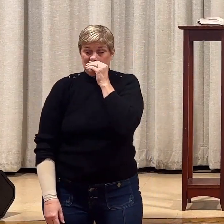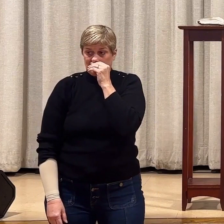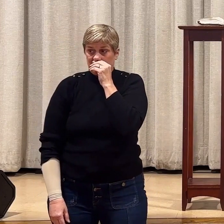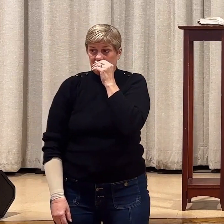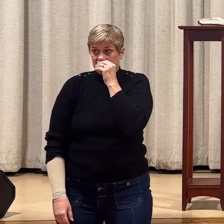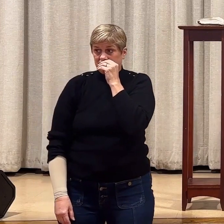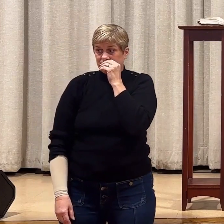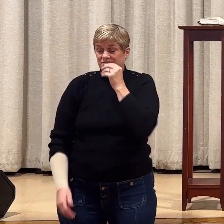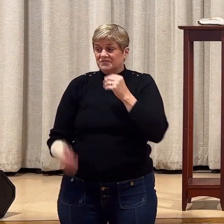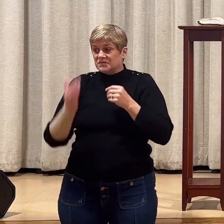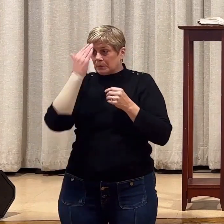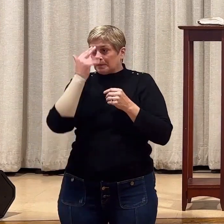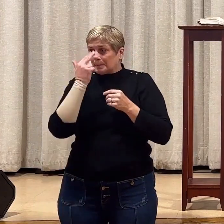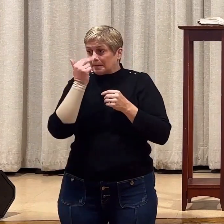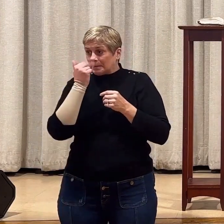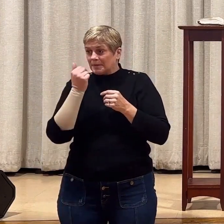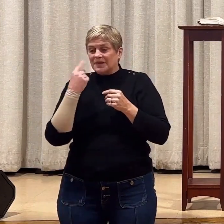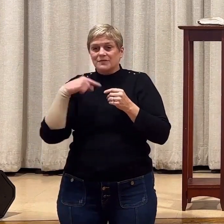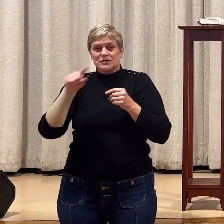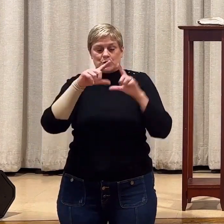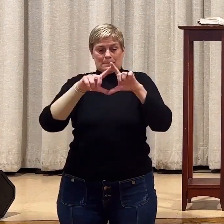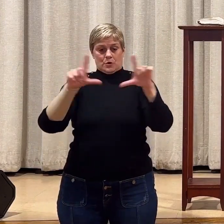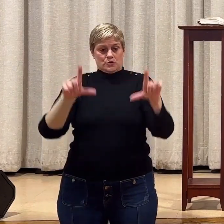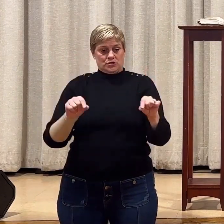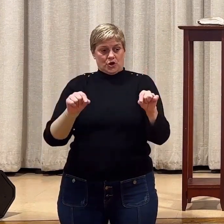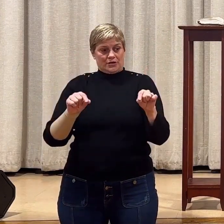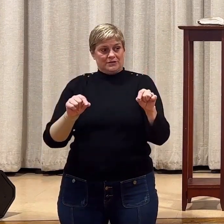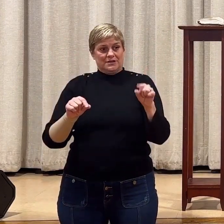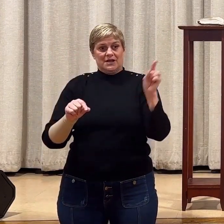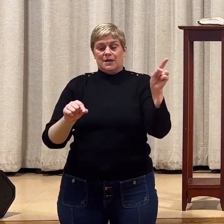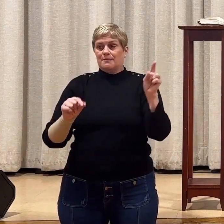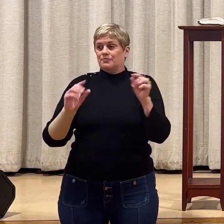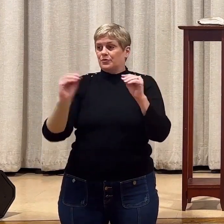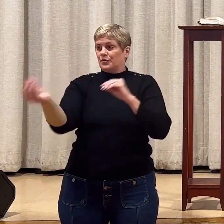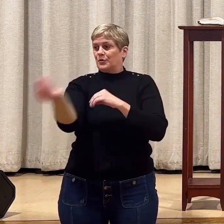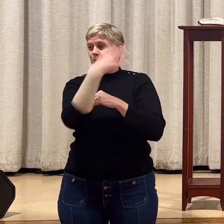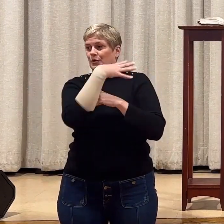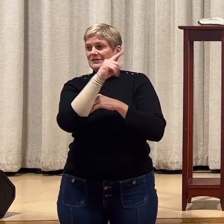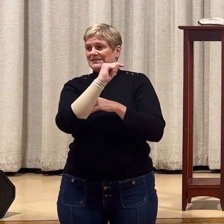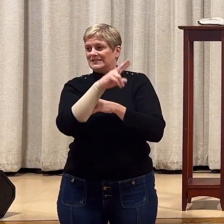You know, it would be funny if we actually took a postcard and put that on your TV and